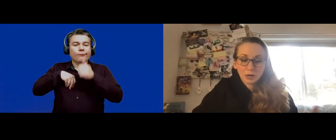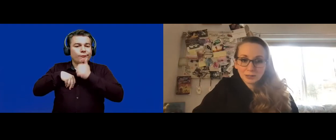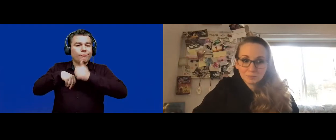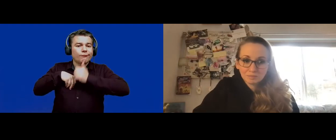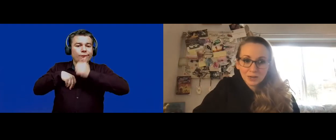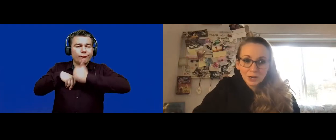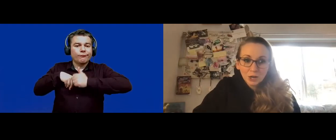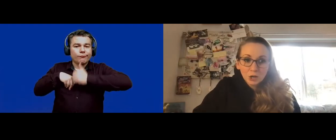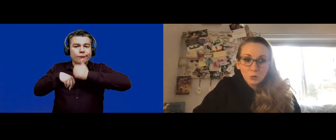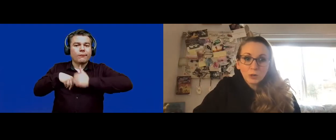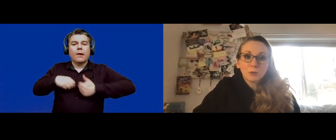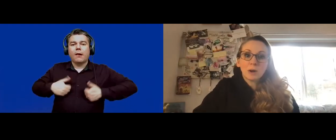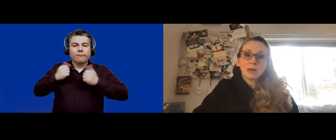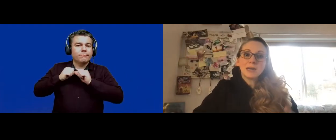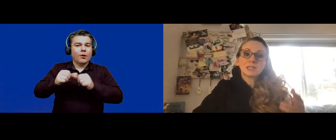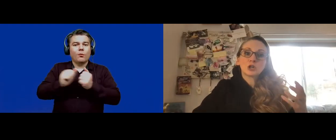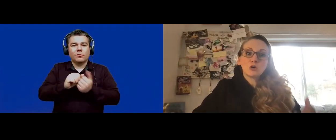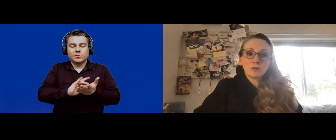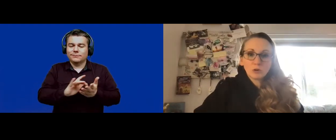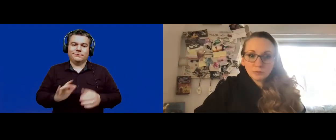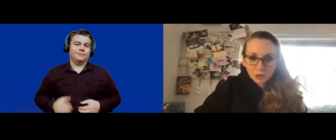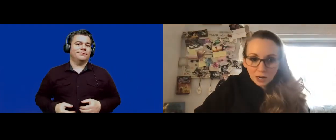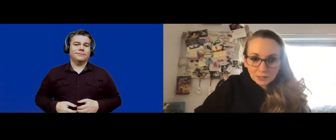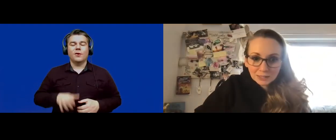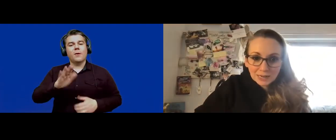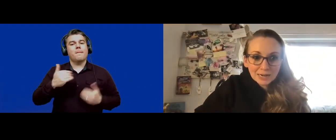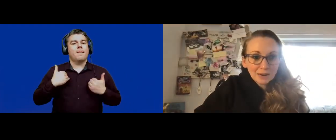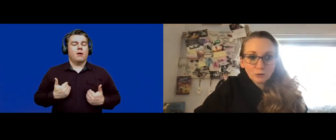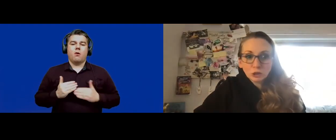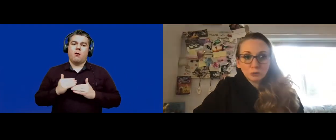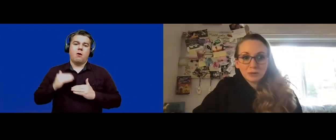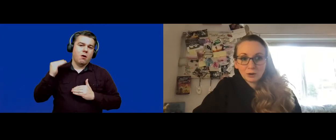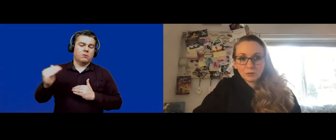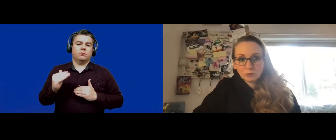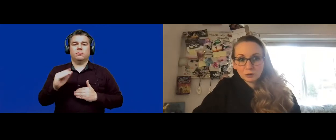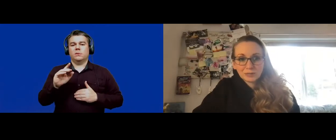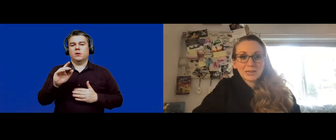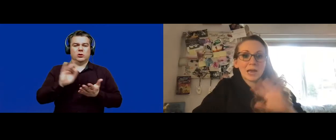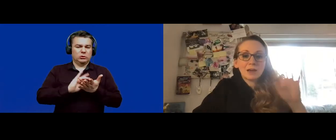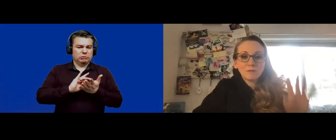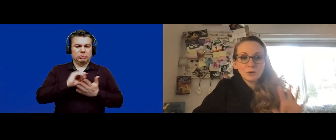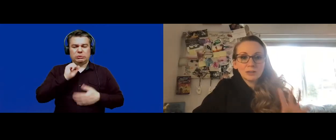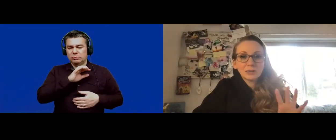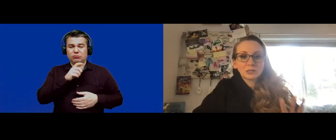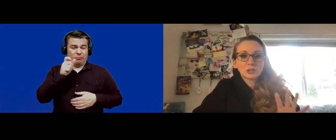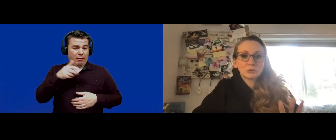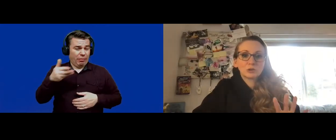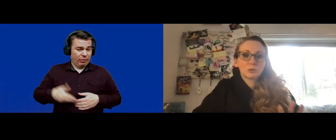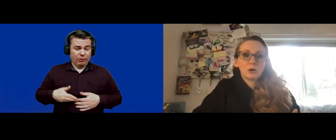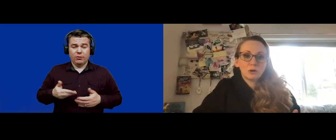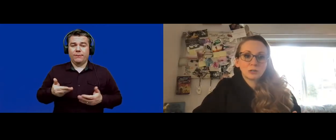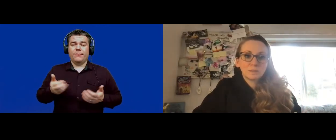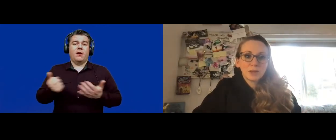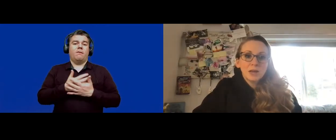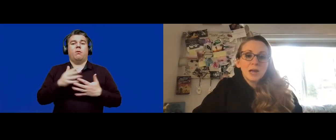with drugs. When your body has an overload of toxins that never should be there in the first place, everything slows